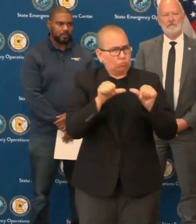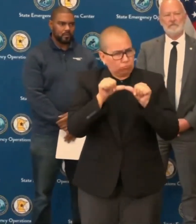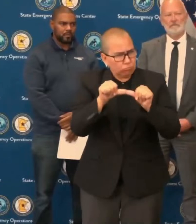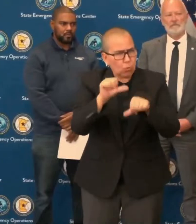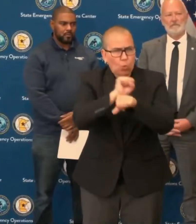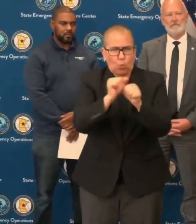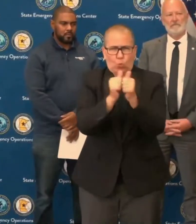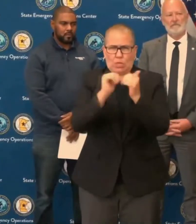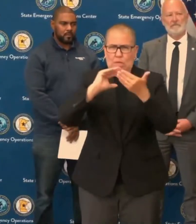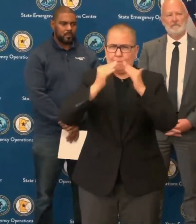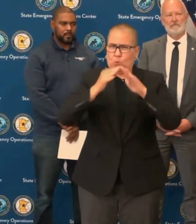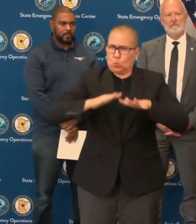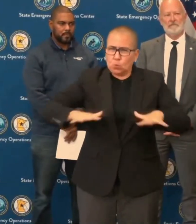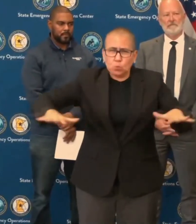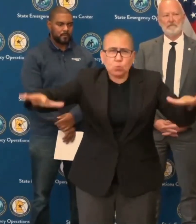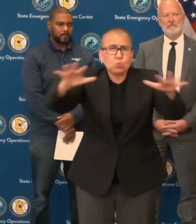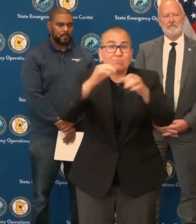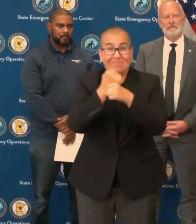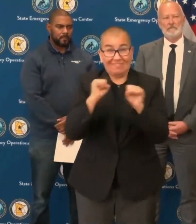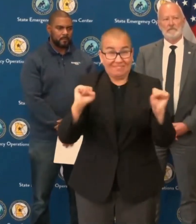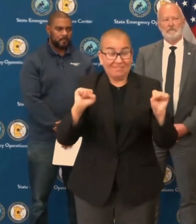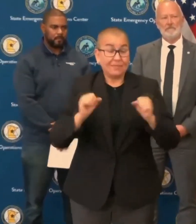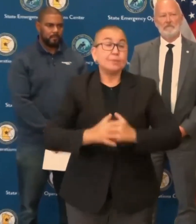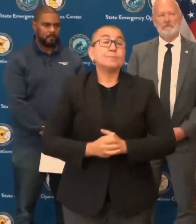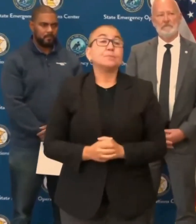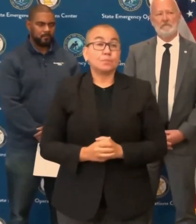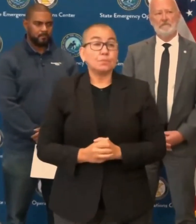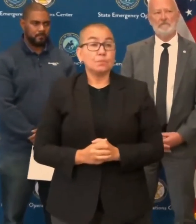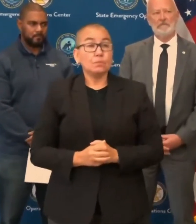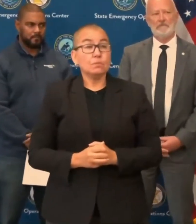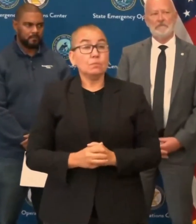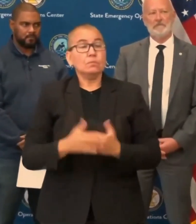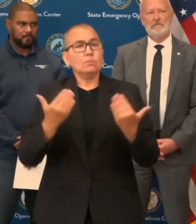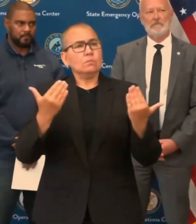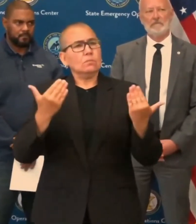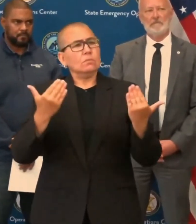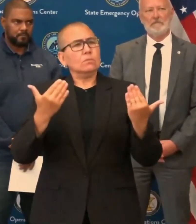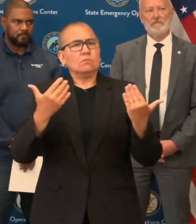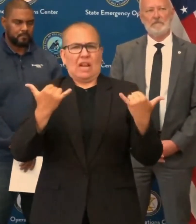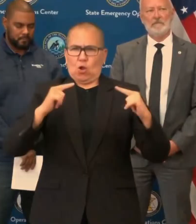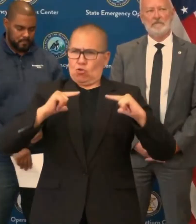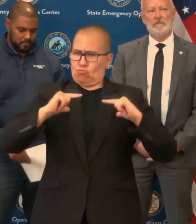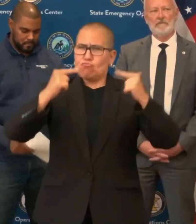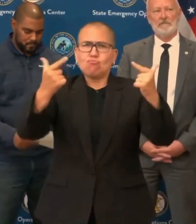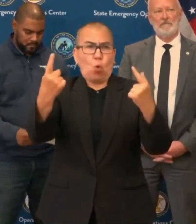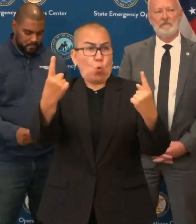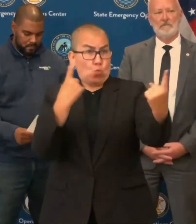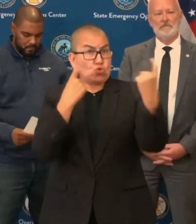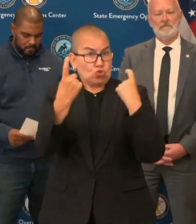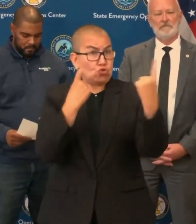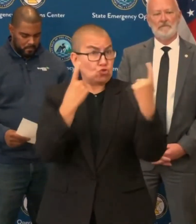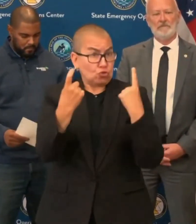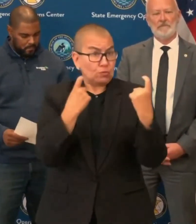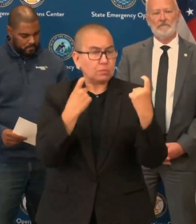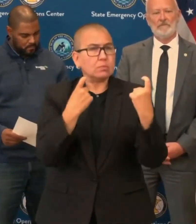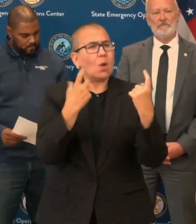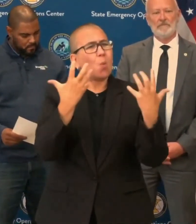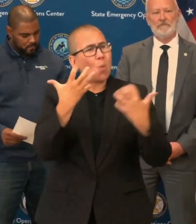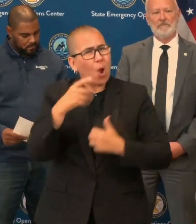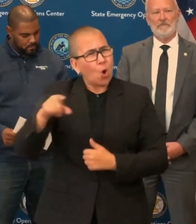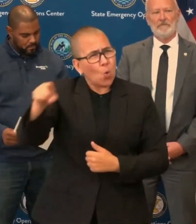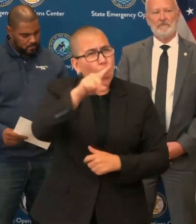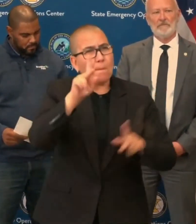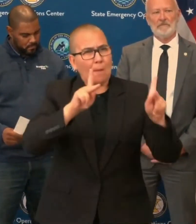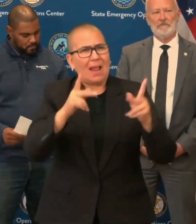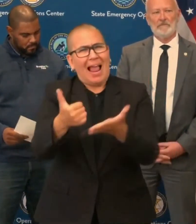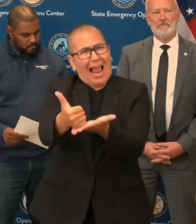we, as the commissioner noted, we'll take some questions at the end. But again, we are seeking the assistance of the public in locating him. I